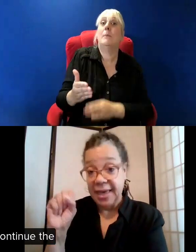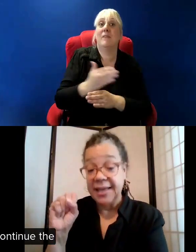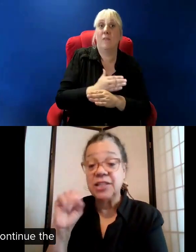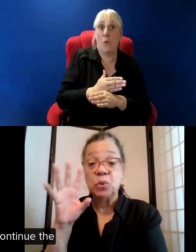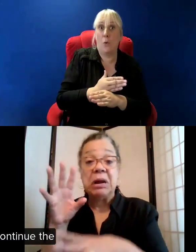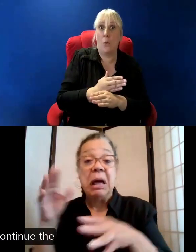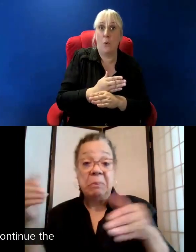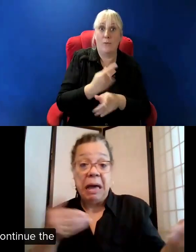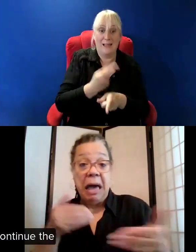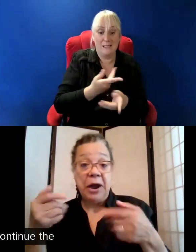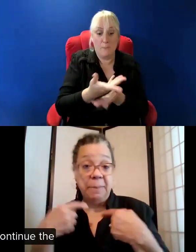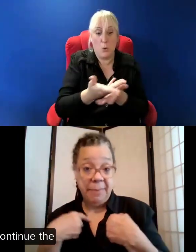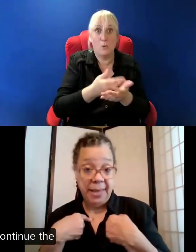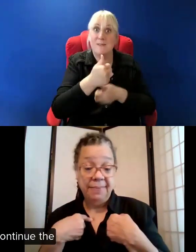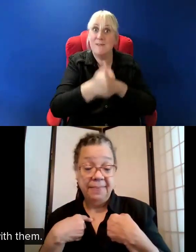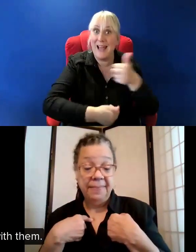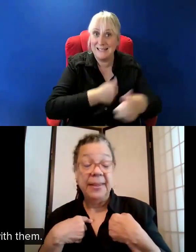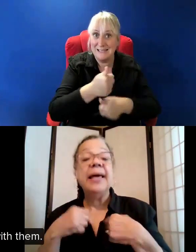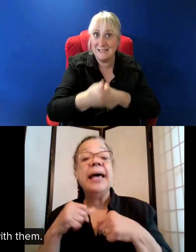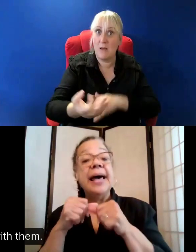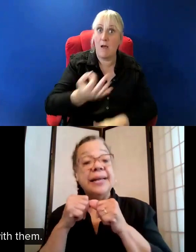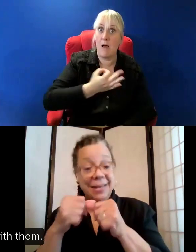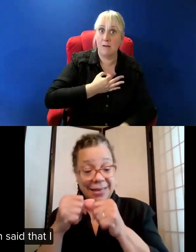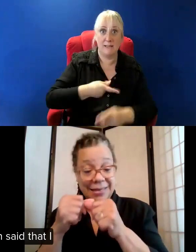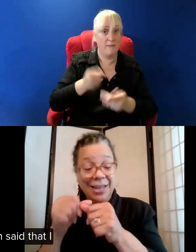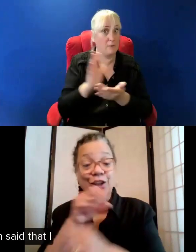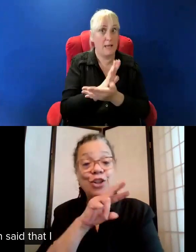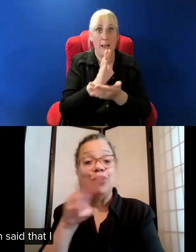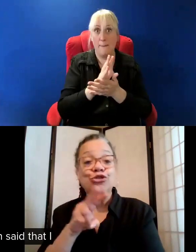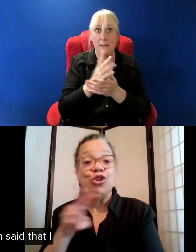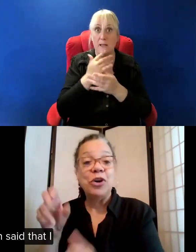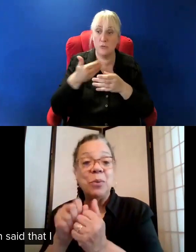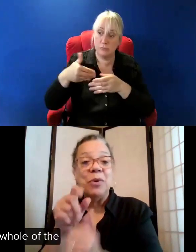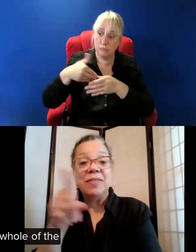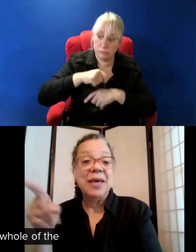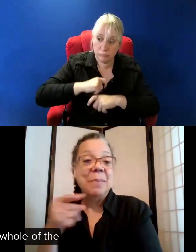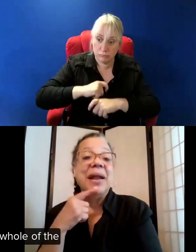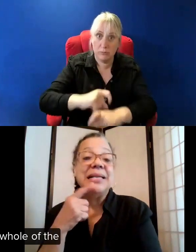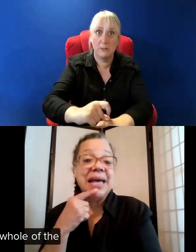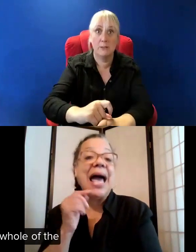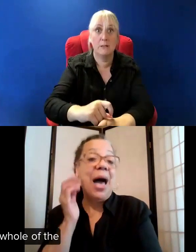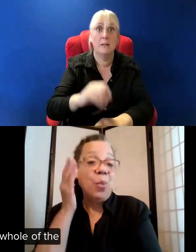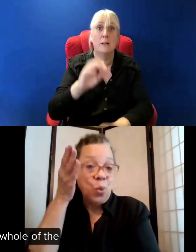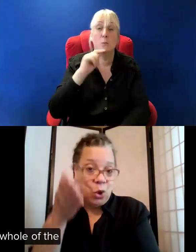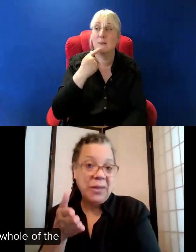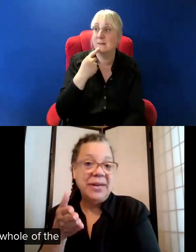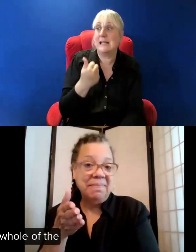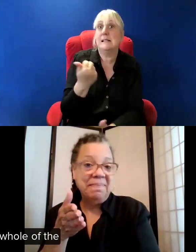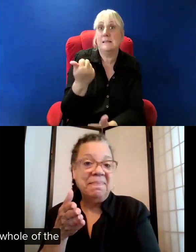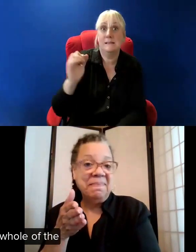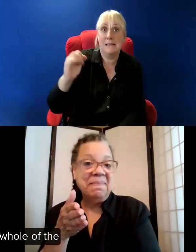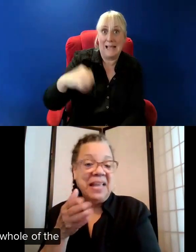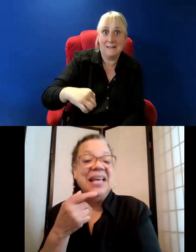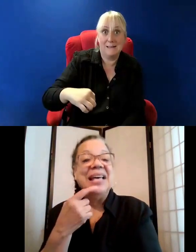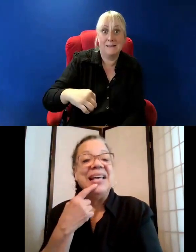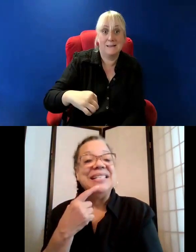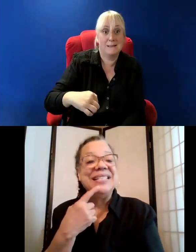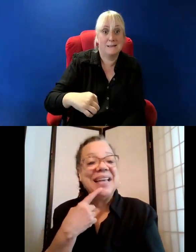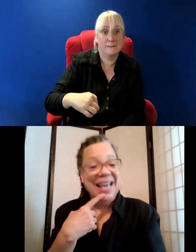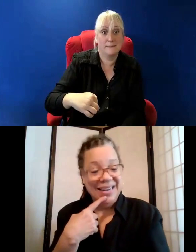board and continue the journey with them. When I then said that I would, he, in the whole of the